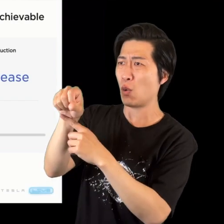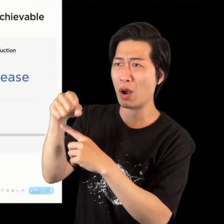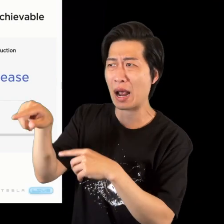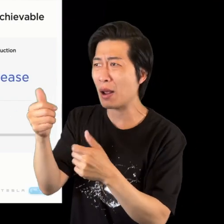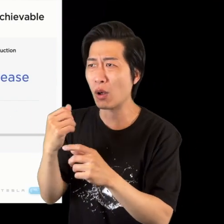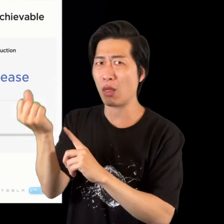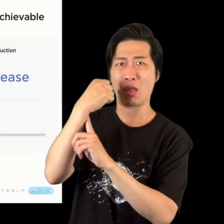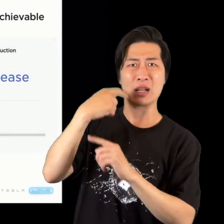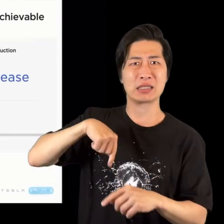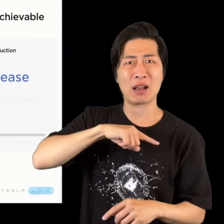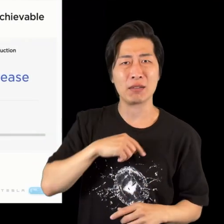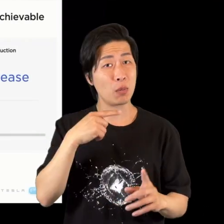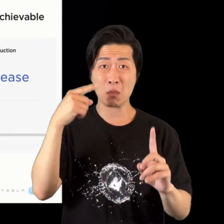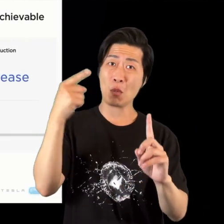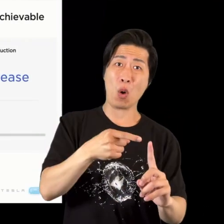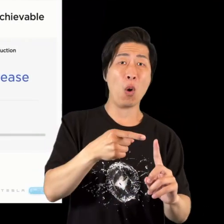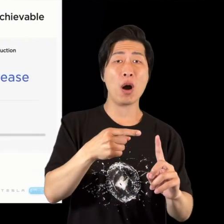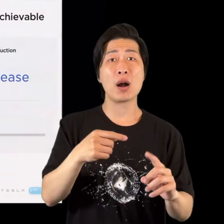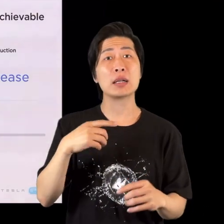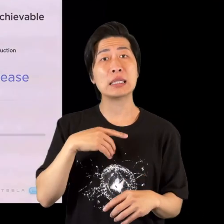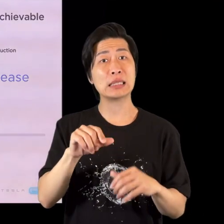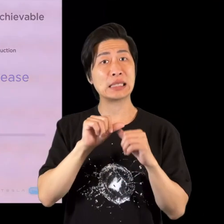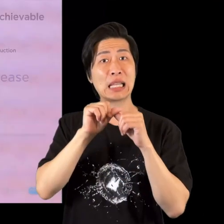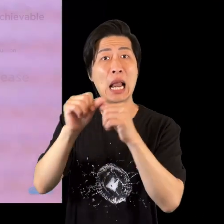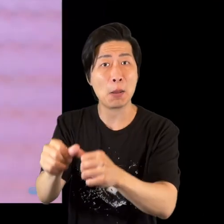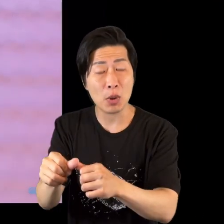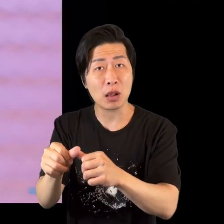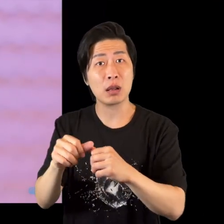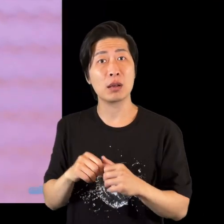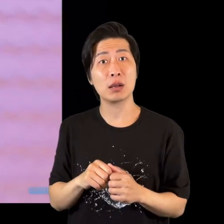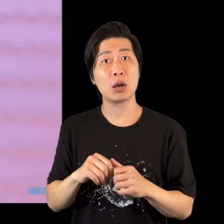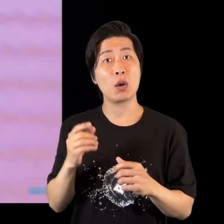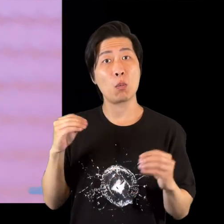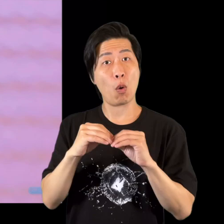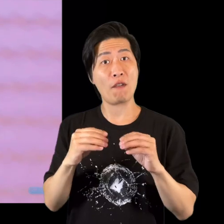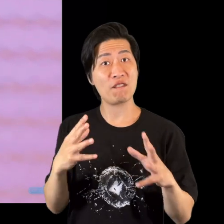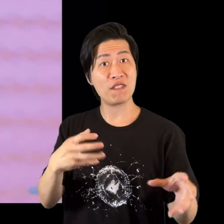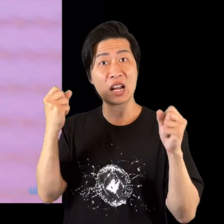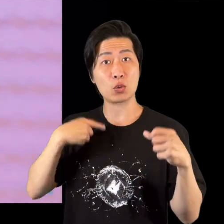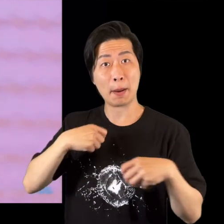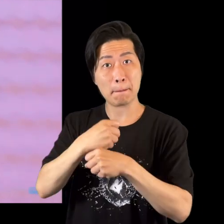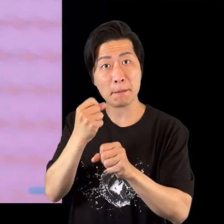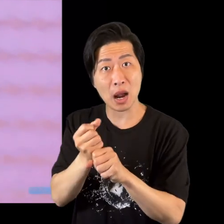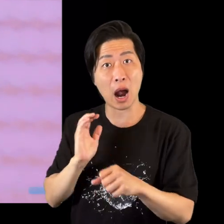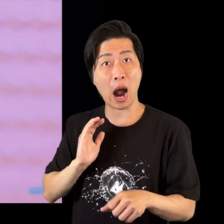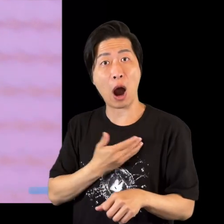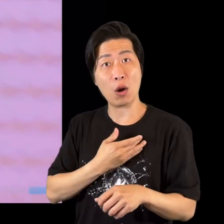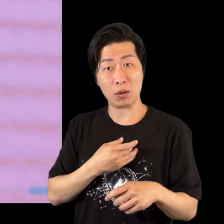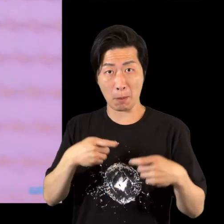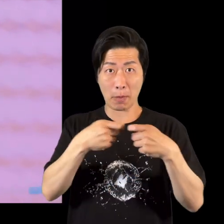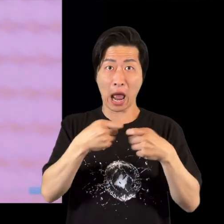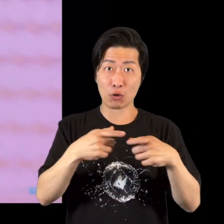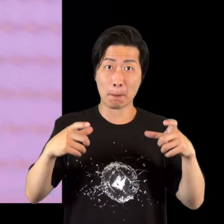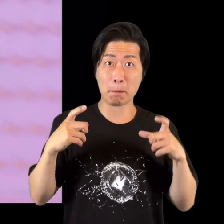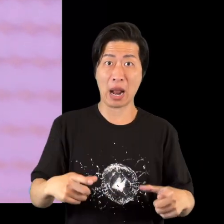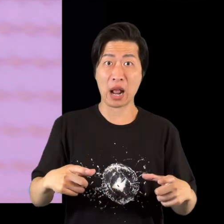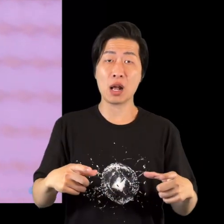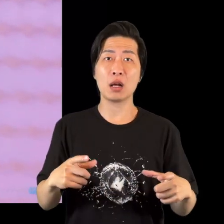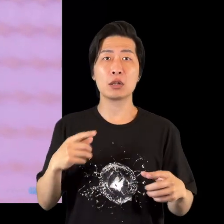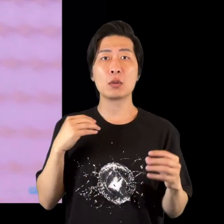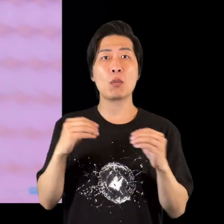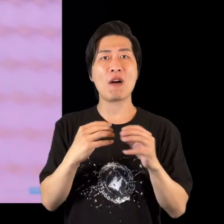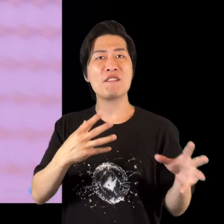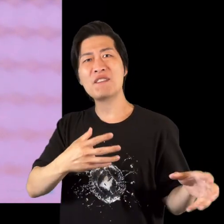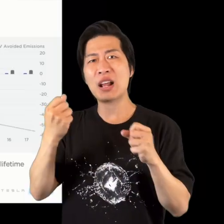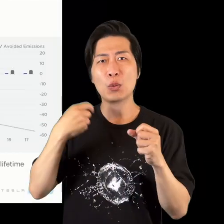nutshell, the way to think about sustainability is the faster we can make battery packs, the faster we